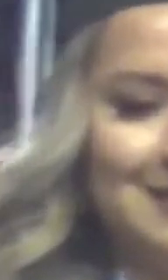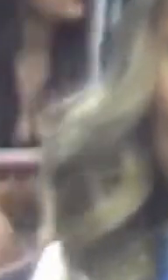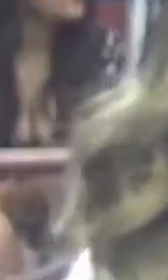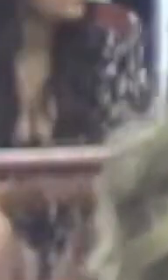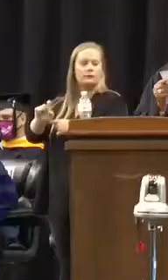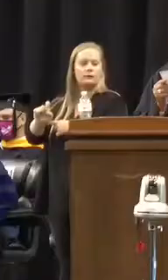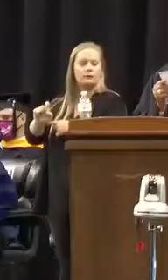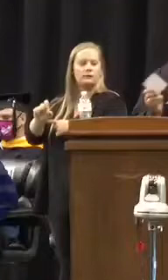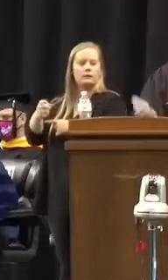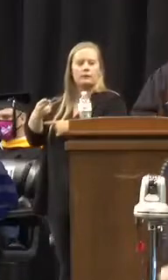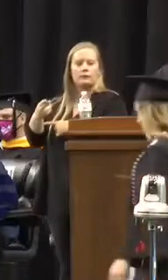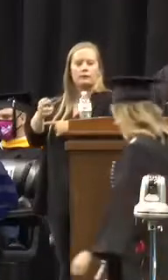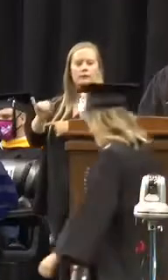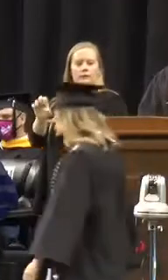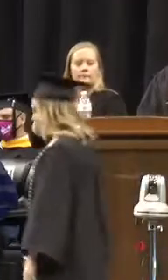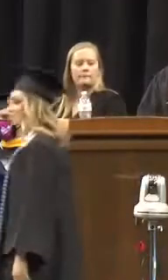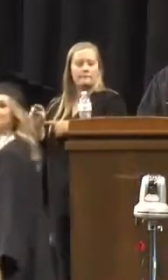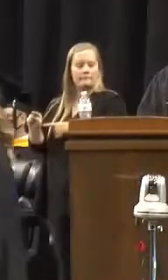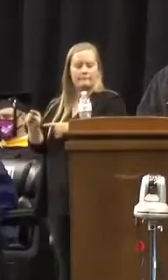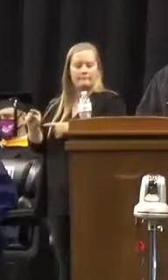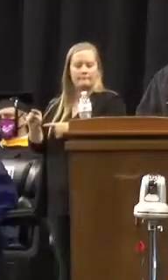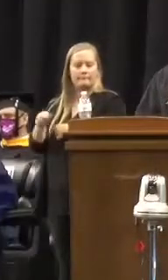Michelle Hinman.